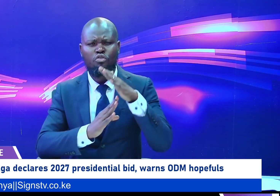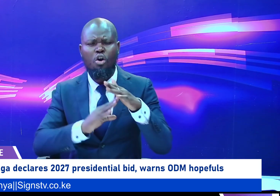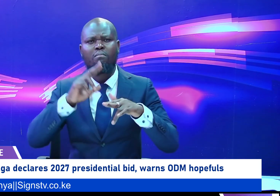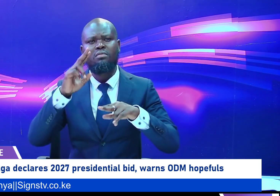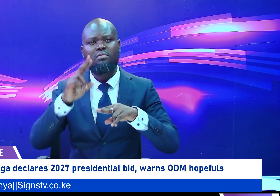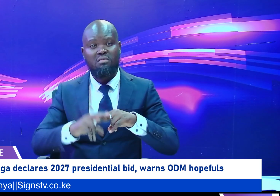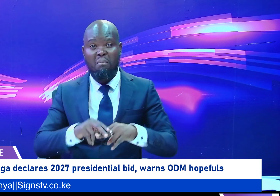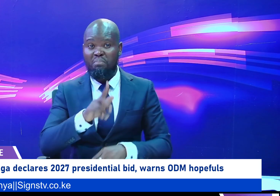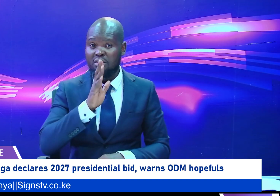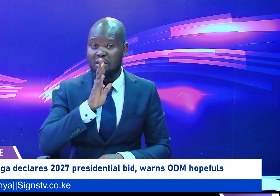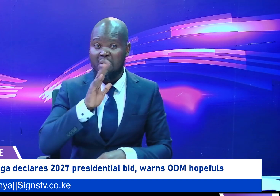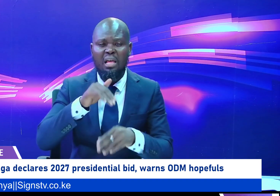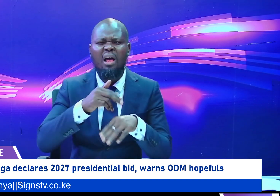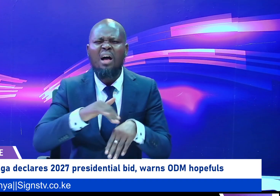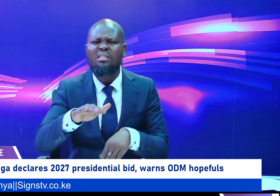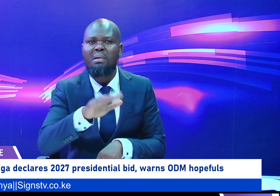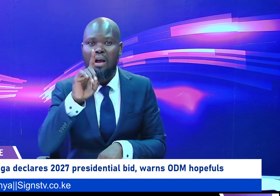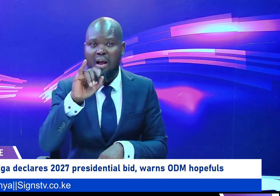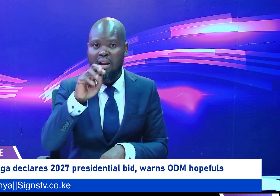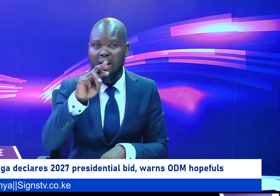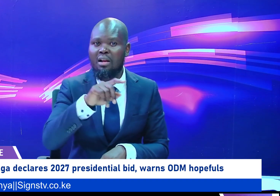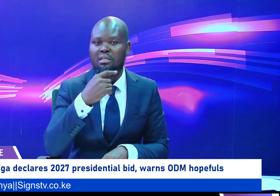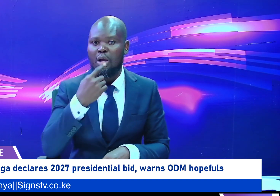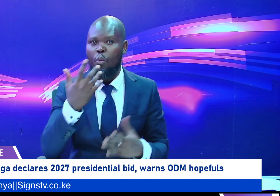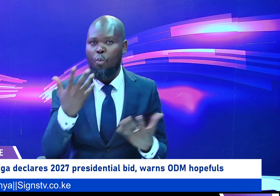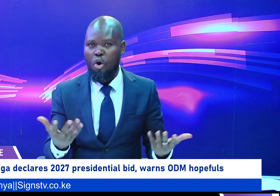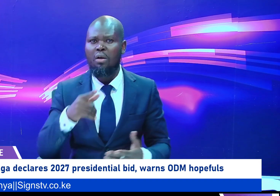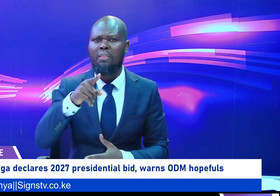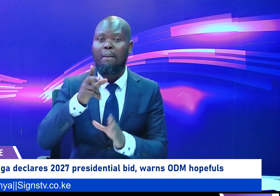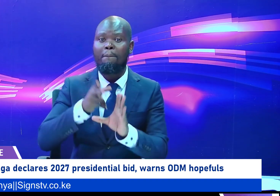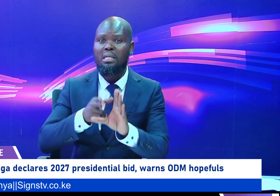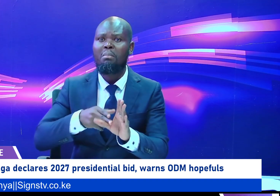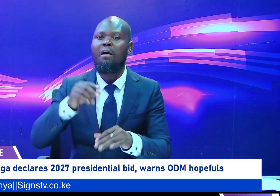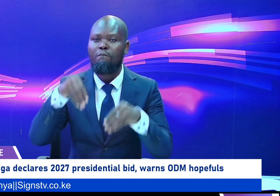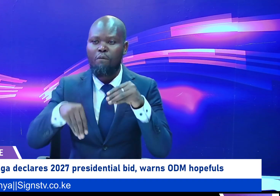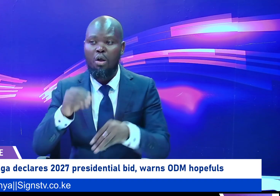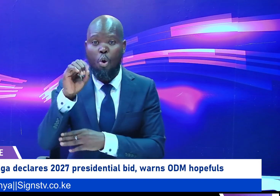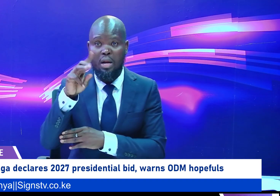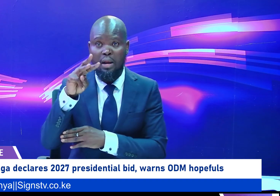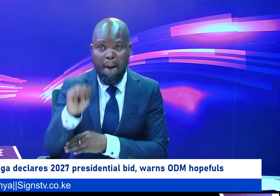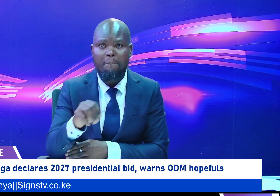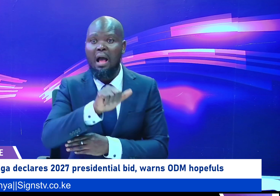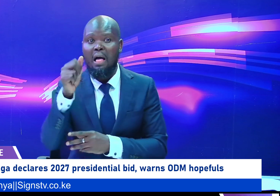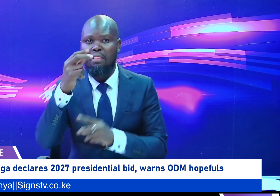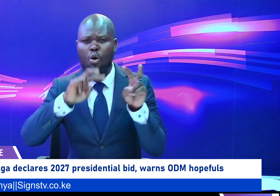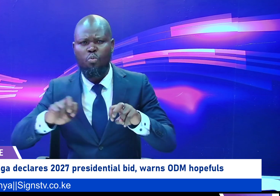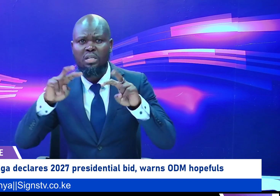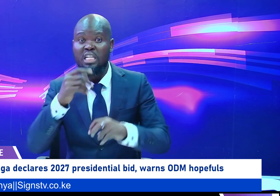party decide to have a candidate for the top seat. Speaking in Diani, Dr.